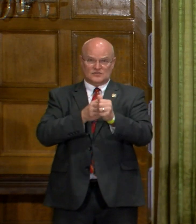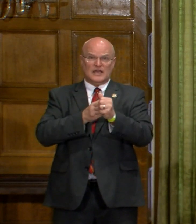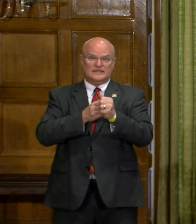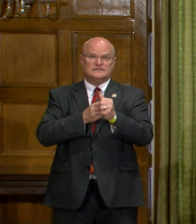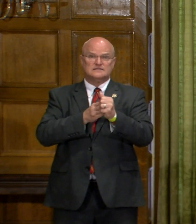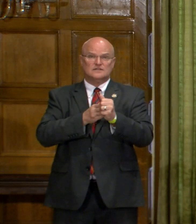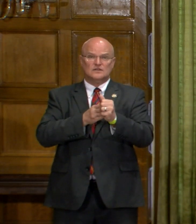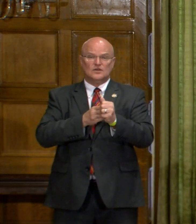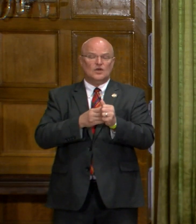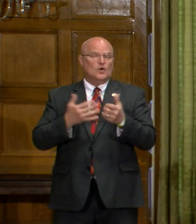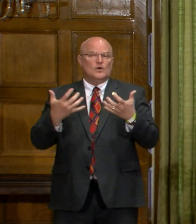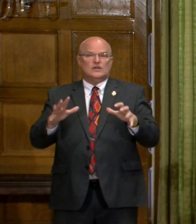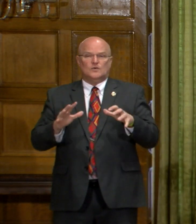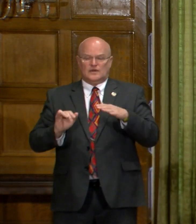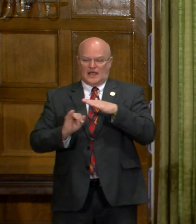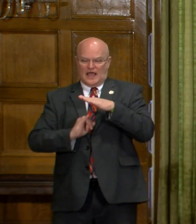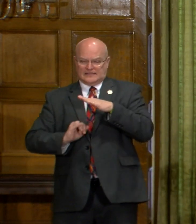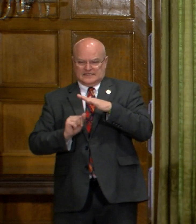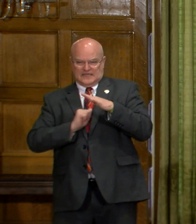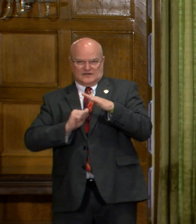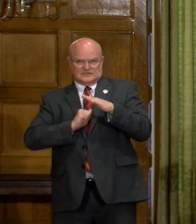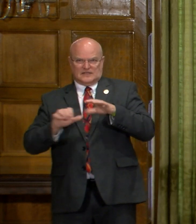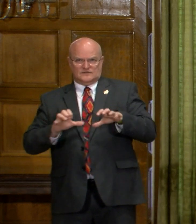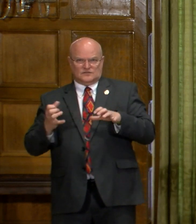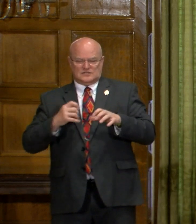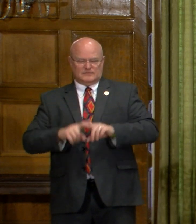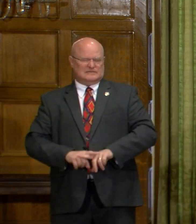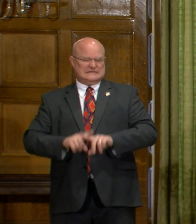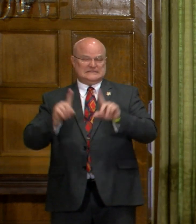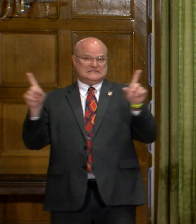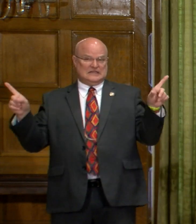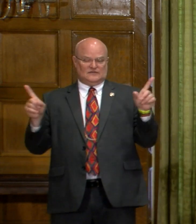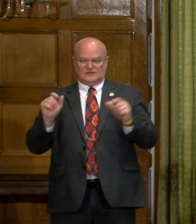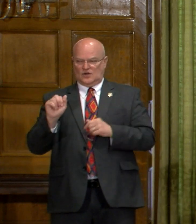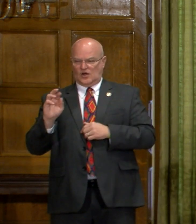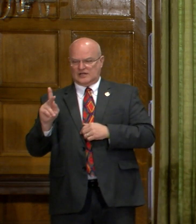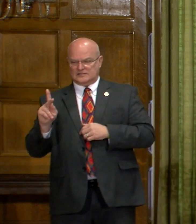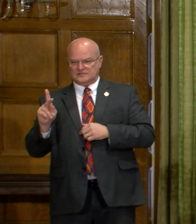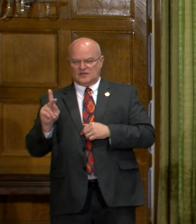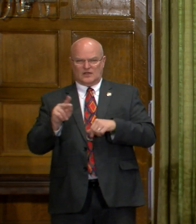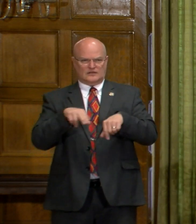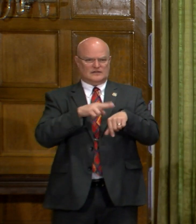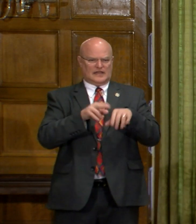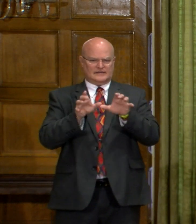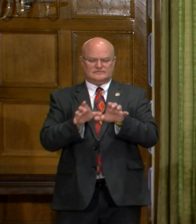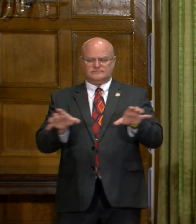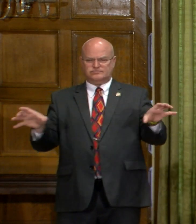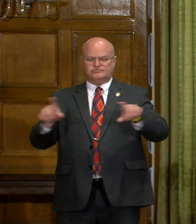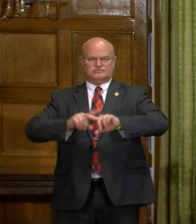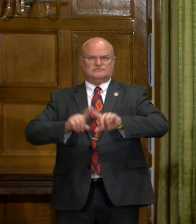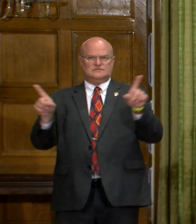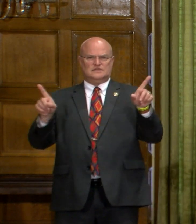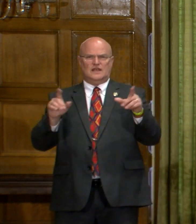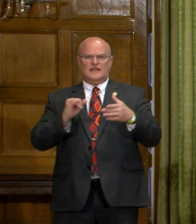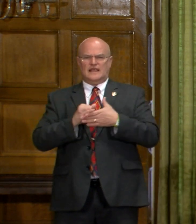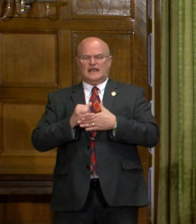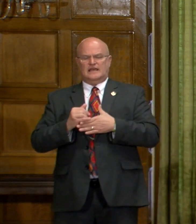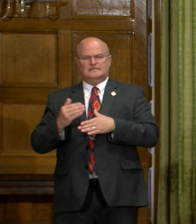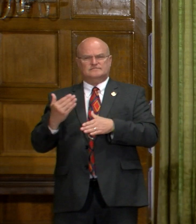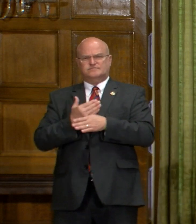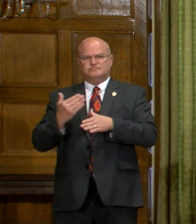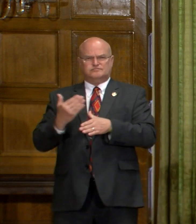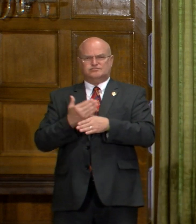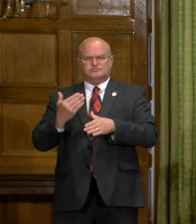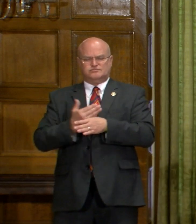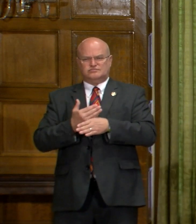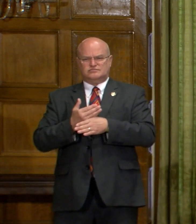guidance. We don't want to isolate ourselves and do something totally different in Arkansas that impedes our commerce